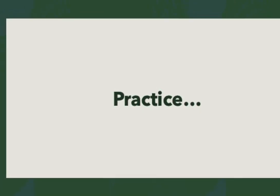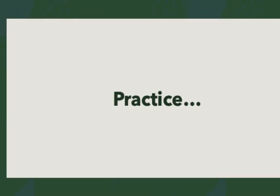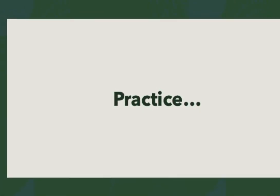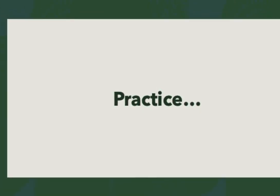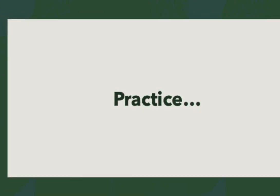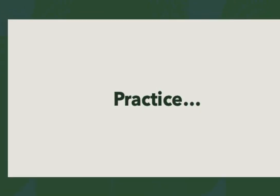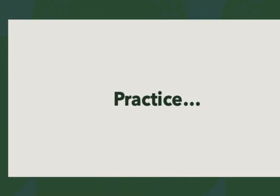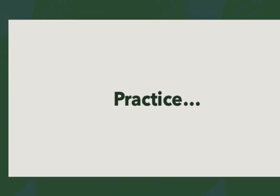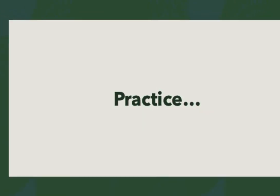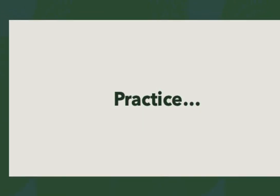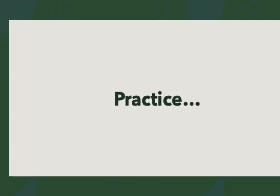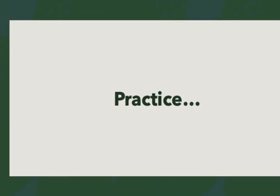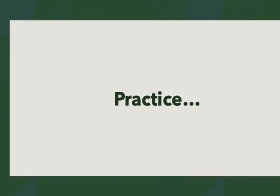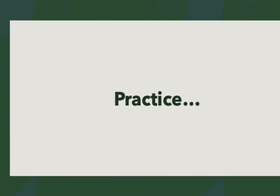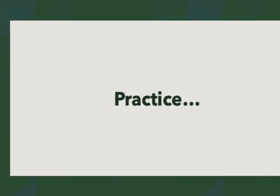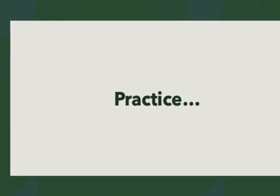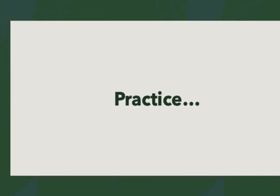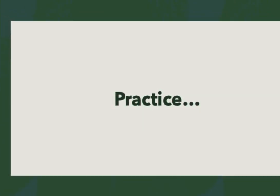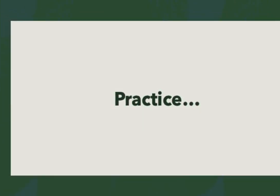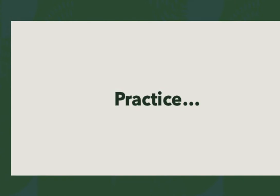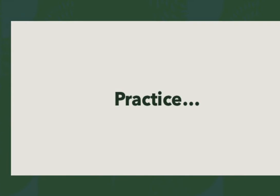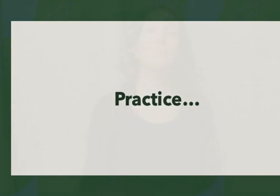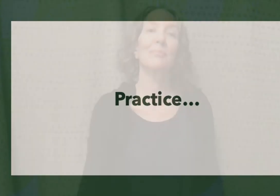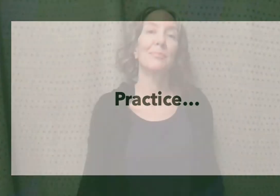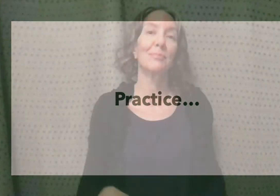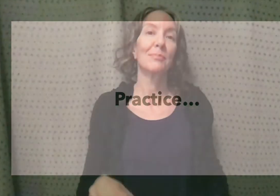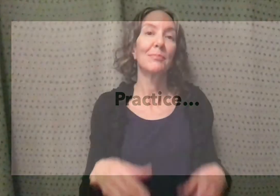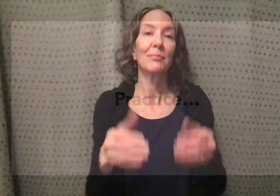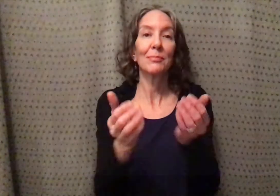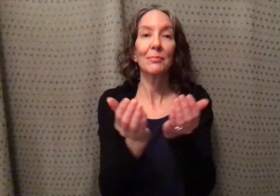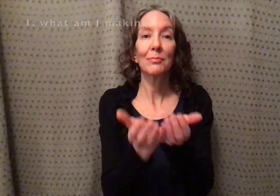things. See if you can guess what they are.